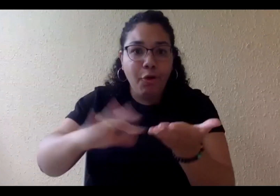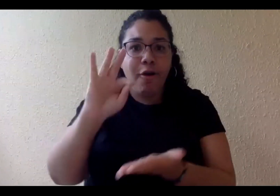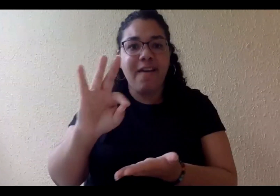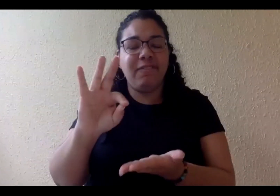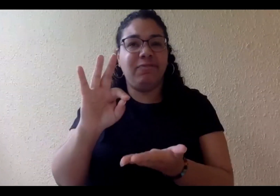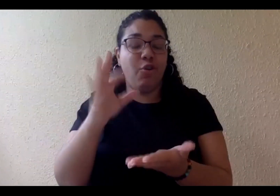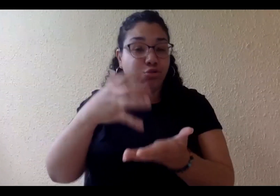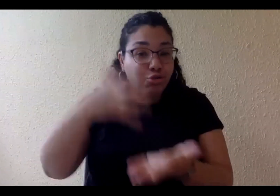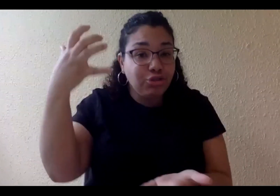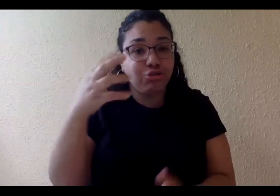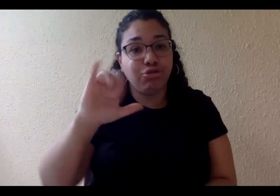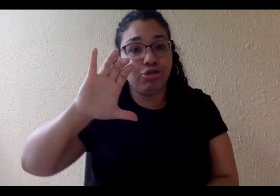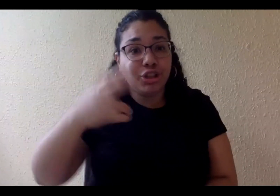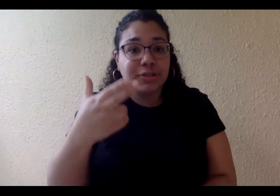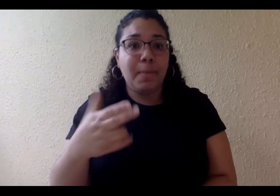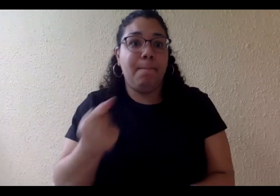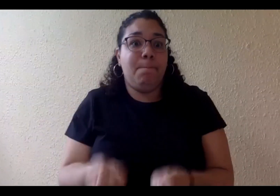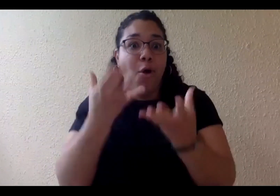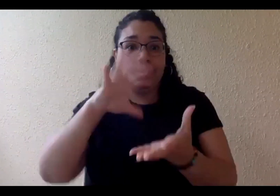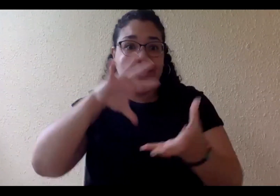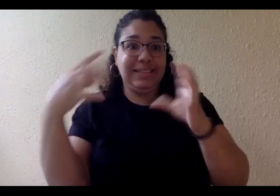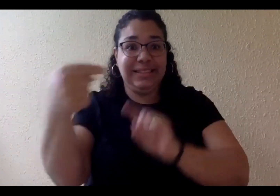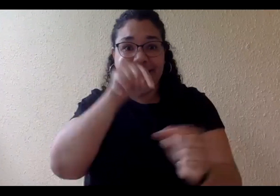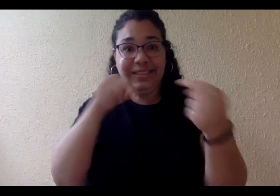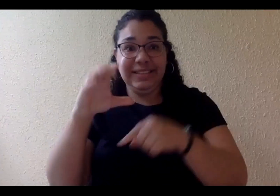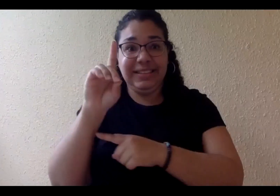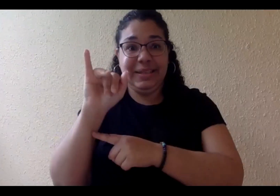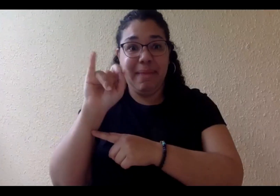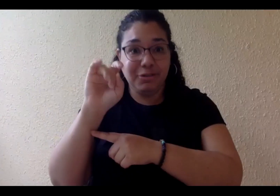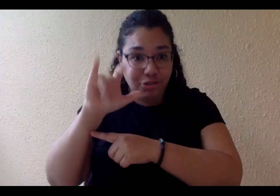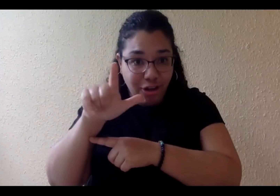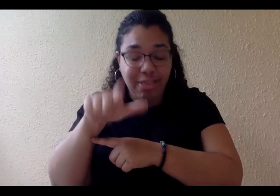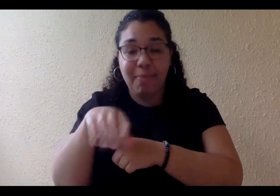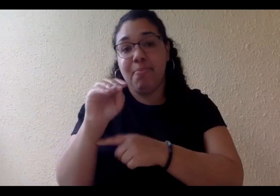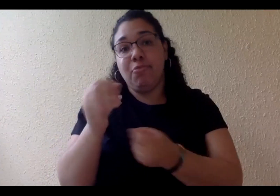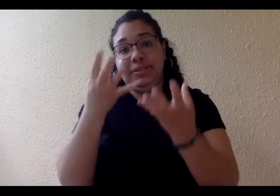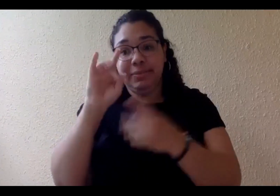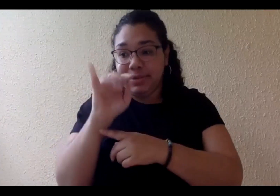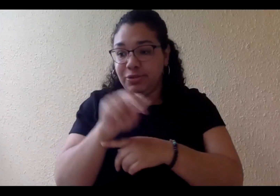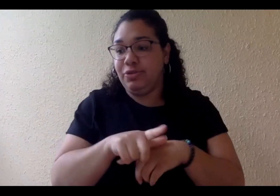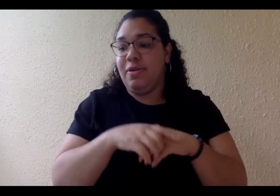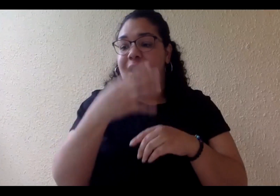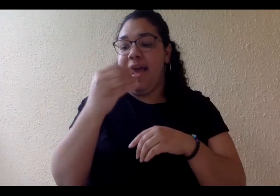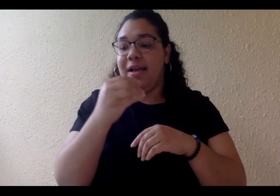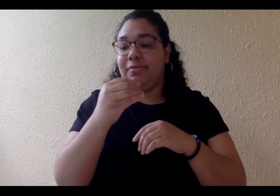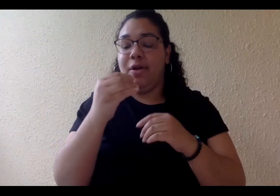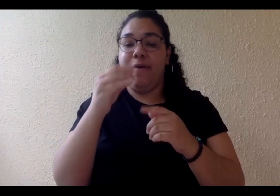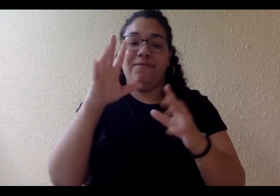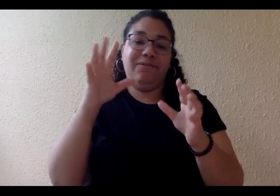It's the reason that I get to be part of a rich and multidimensional